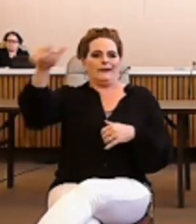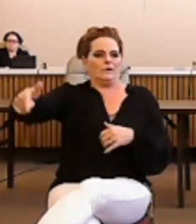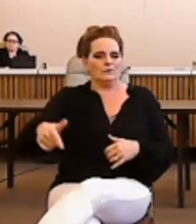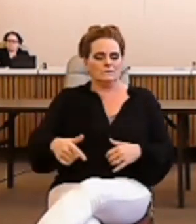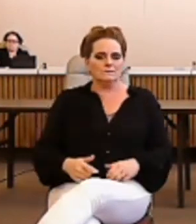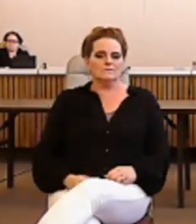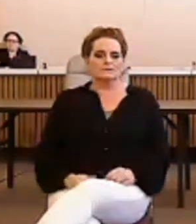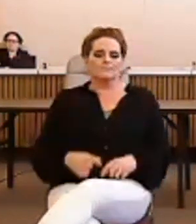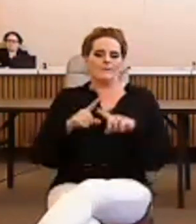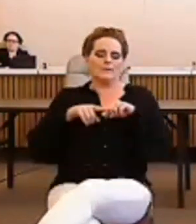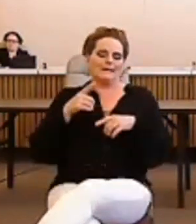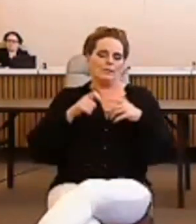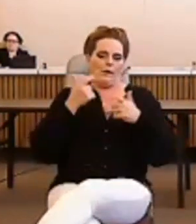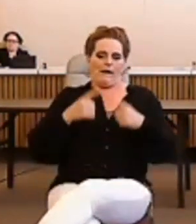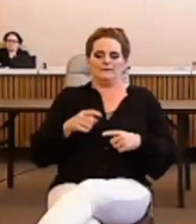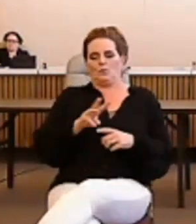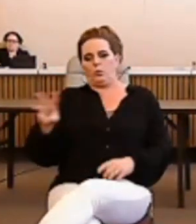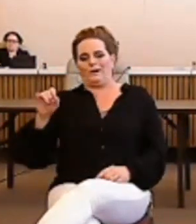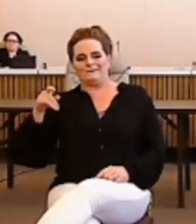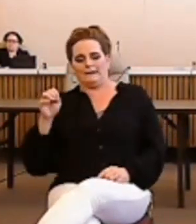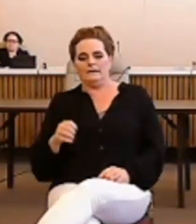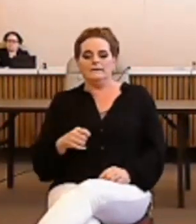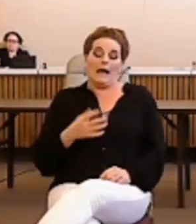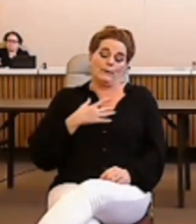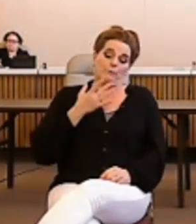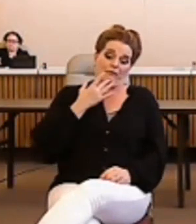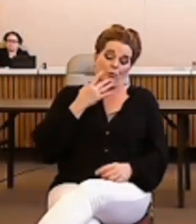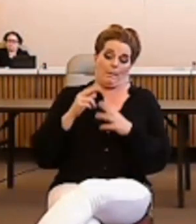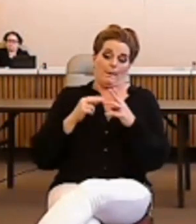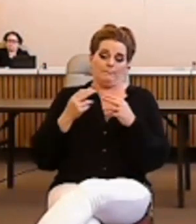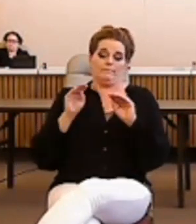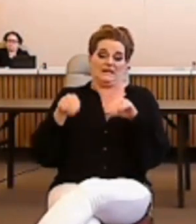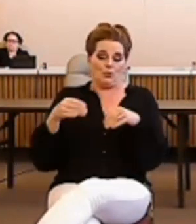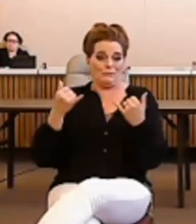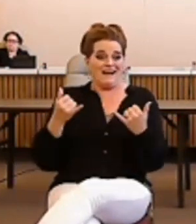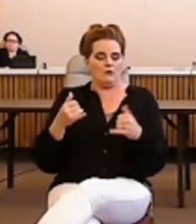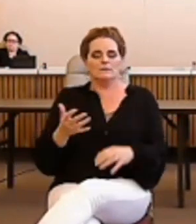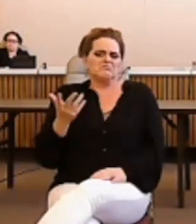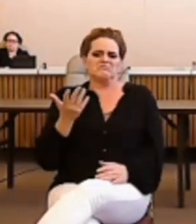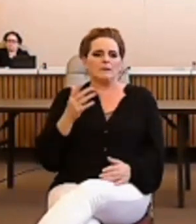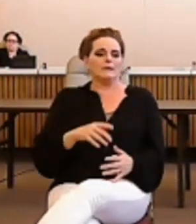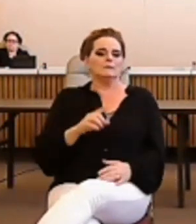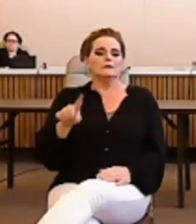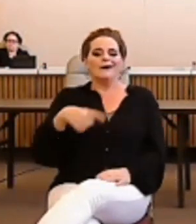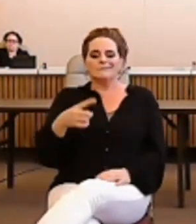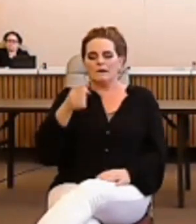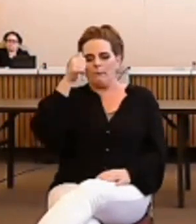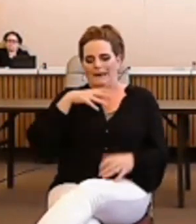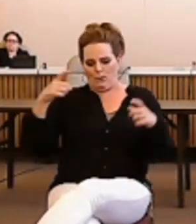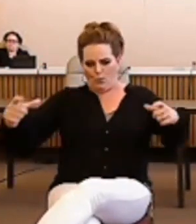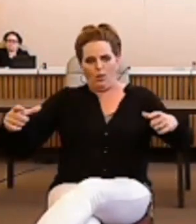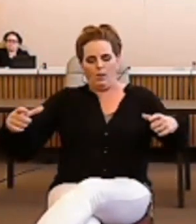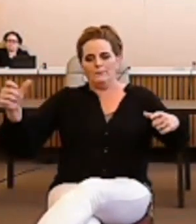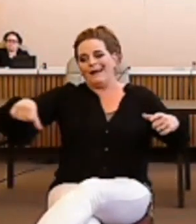depending on whatever happens to the west side. I'd rather it be brought across now and just, so again, it could just be a single manhole on the other side of the